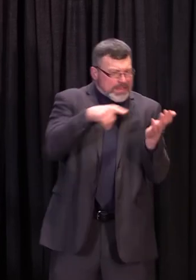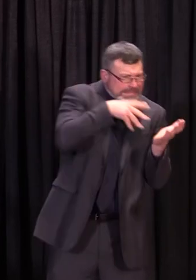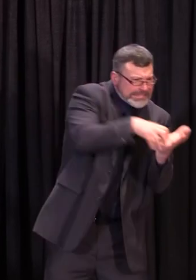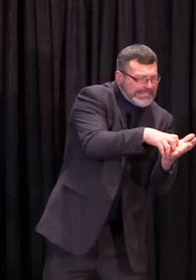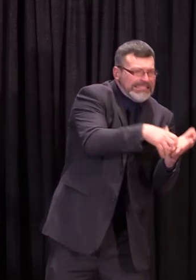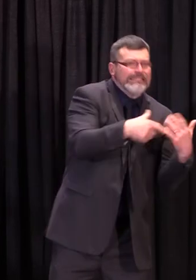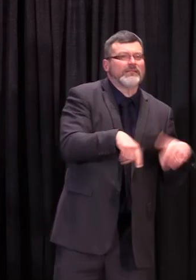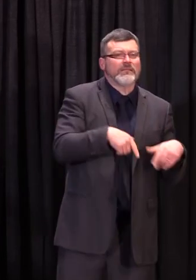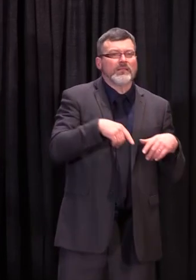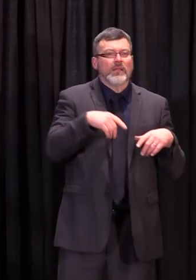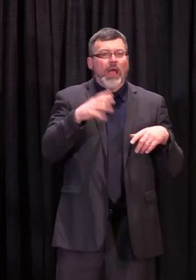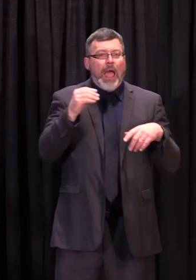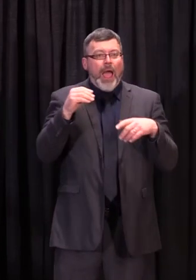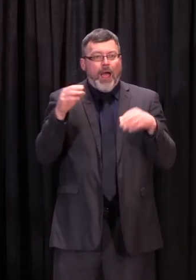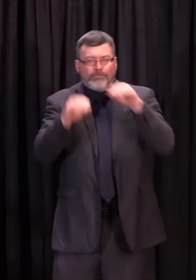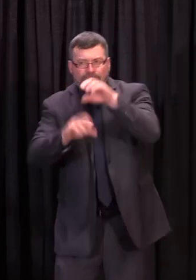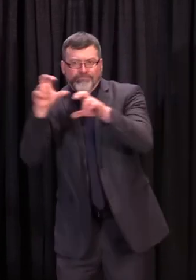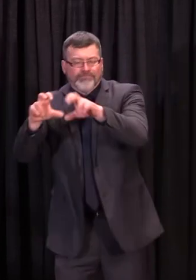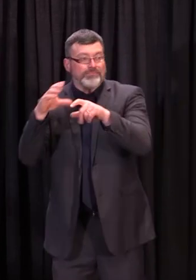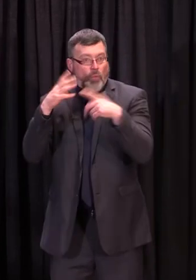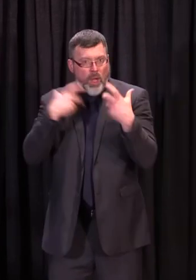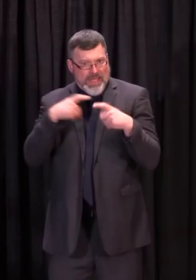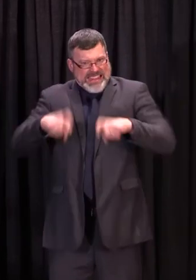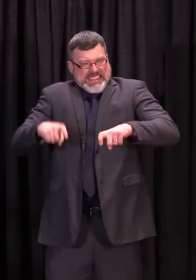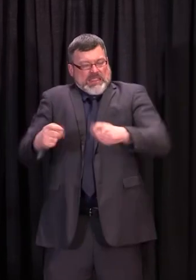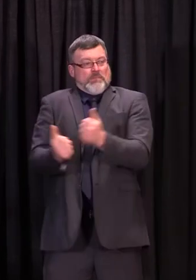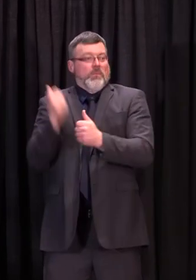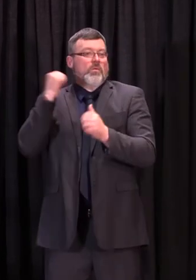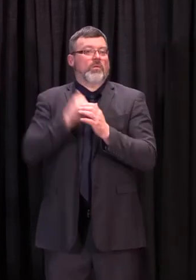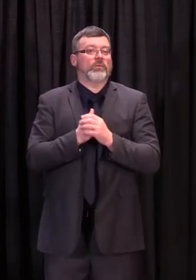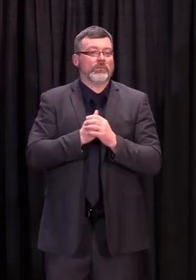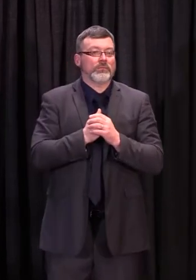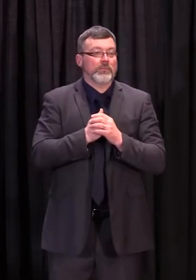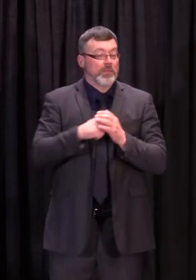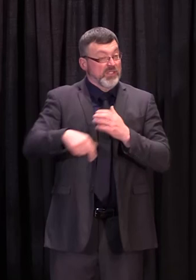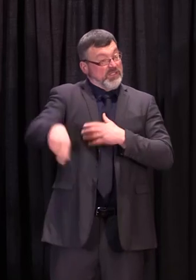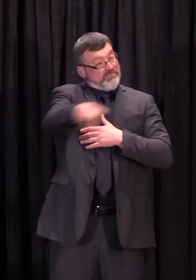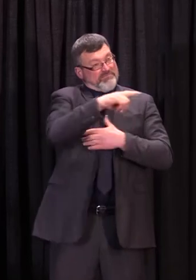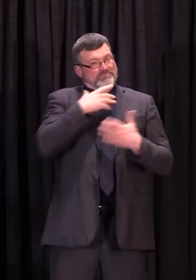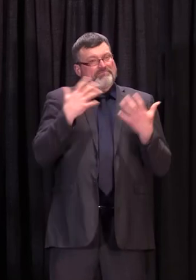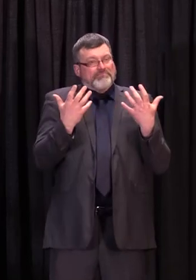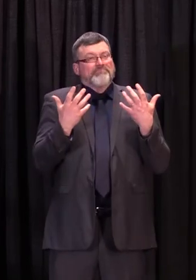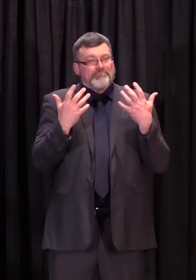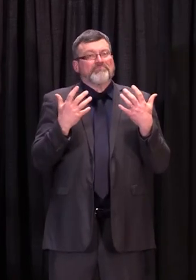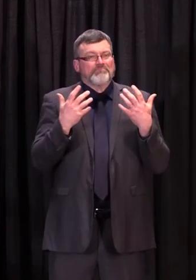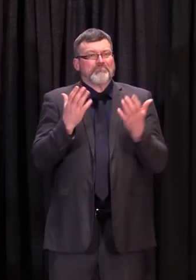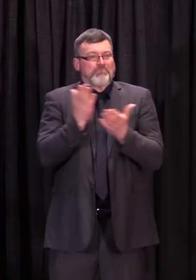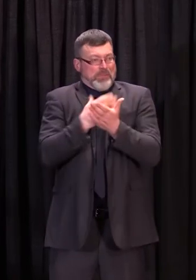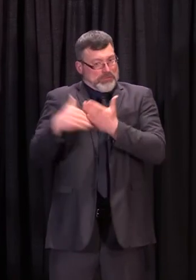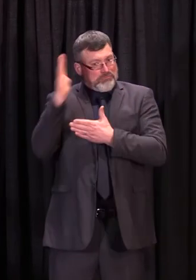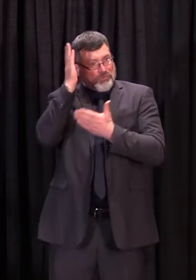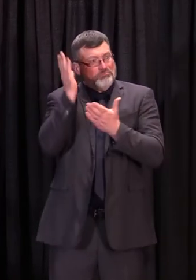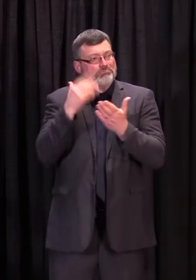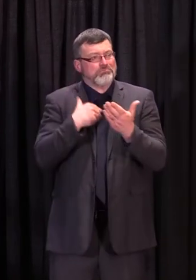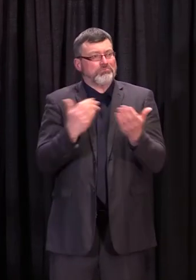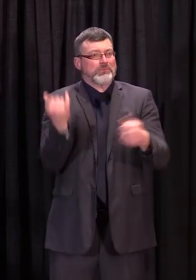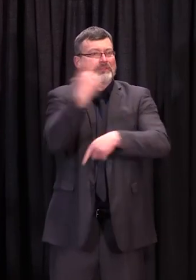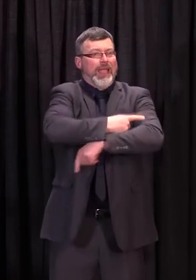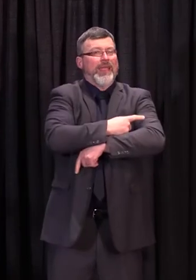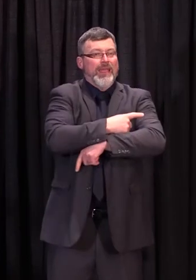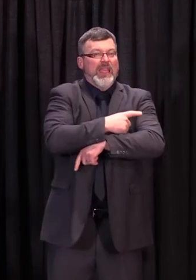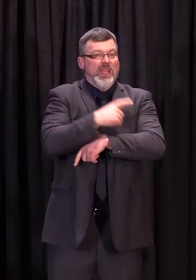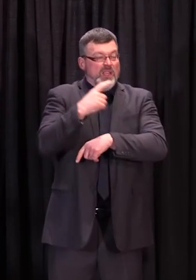My friends, the budget I present to you today was built with these outcomes in mind to make the most of